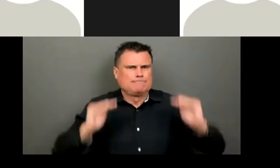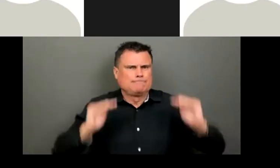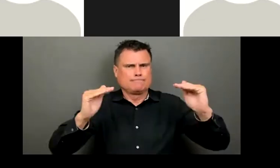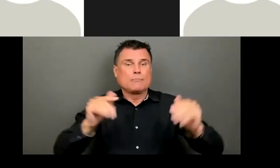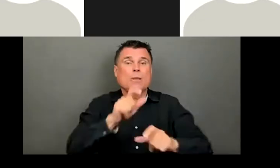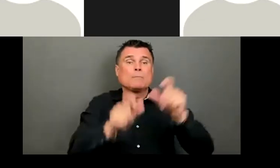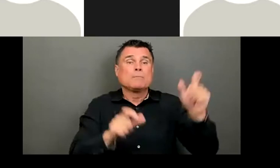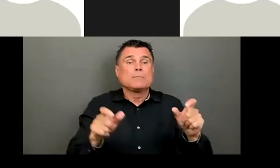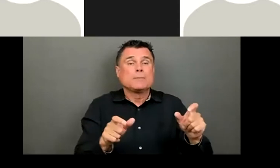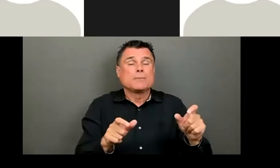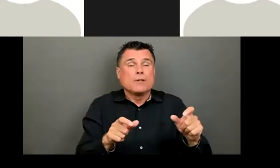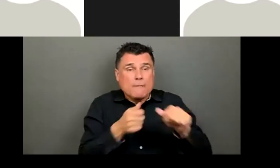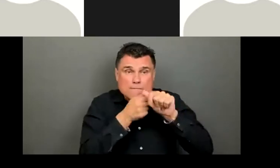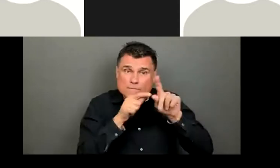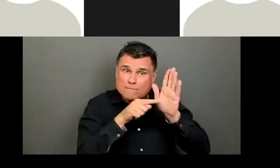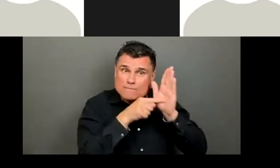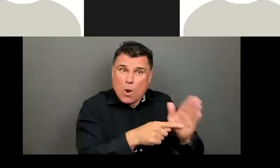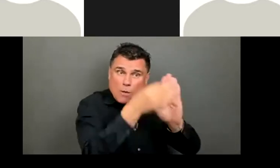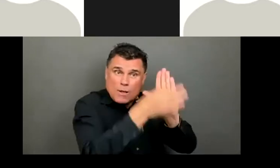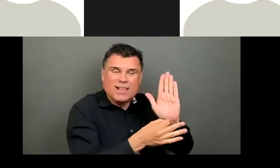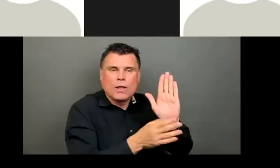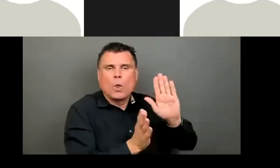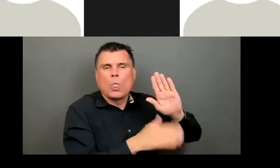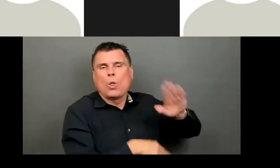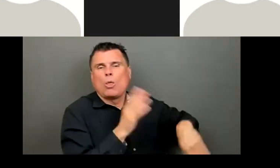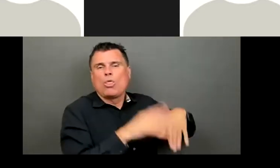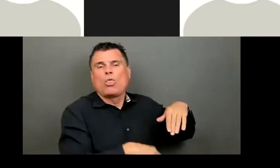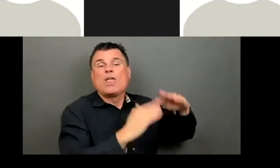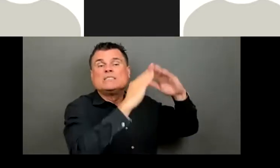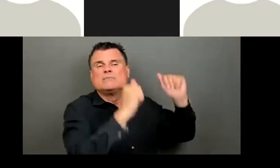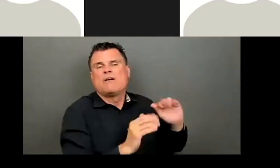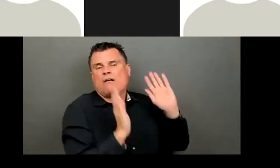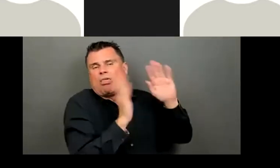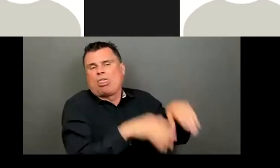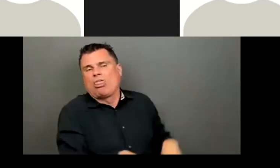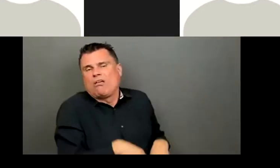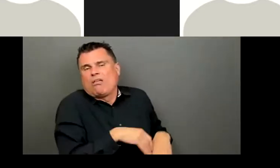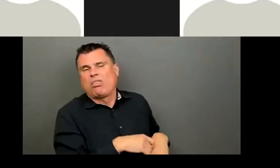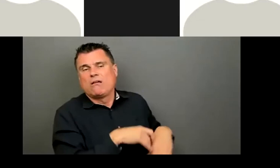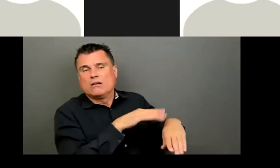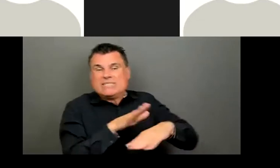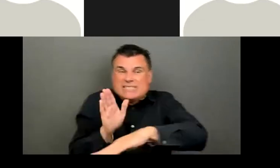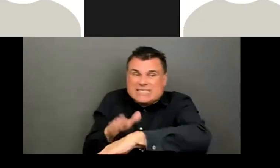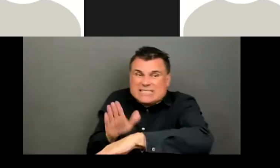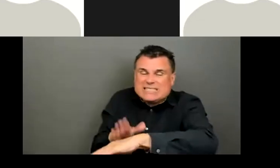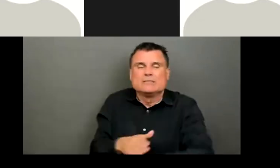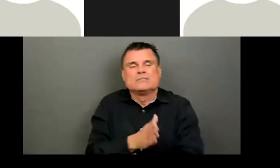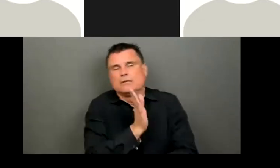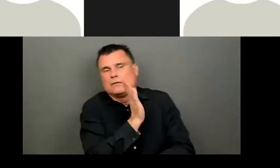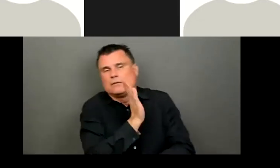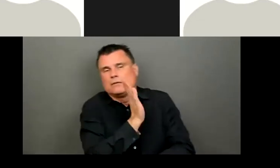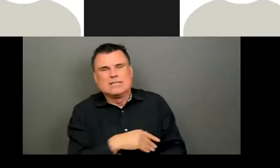believe in the systems. So one is making awareness. So within the policy and the framework, it has to be